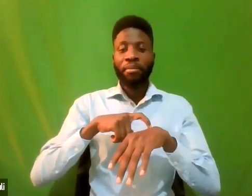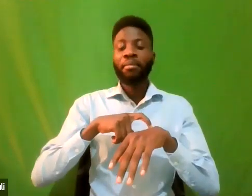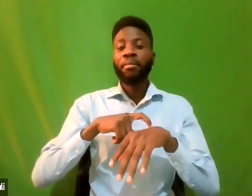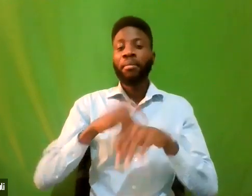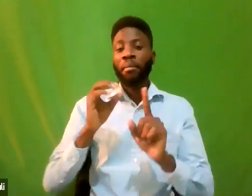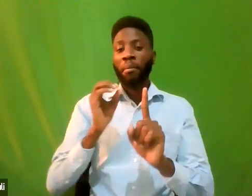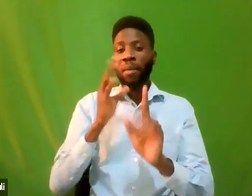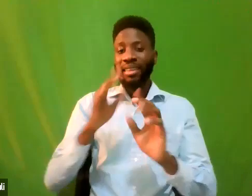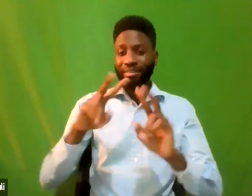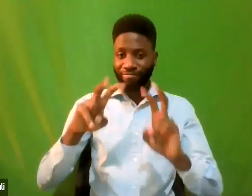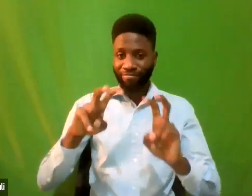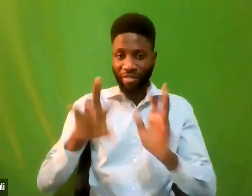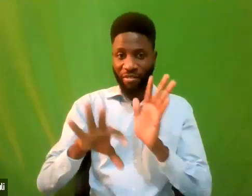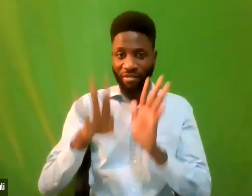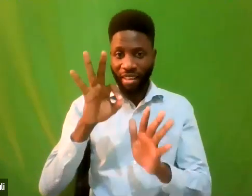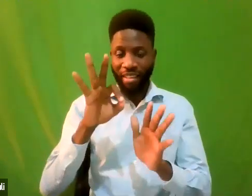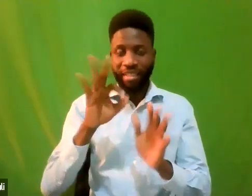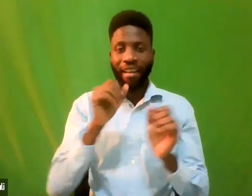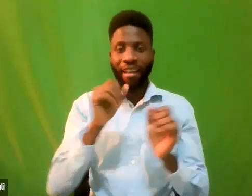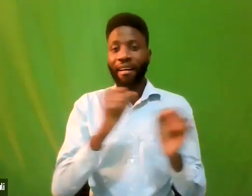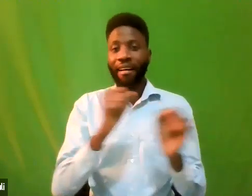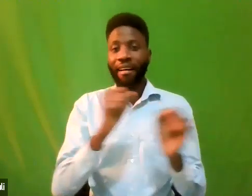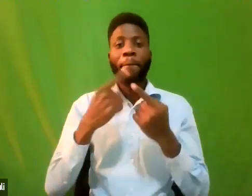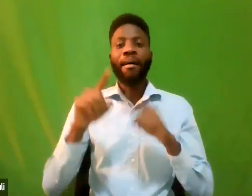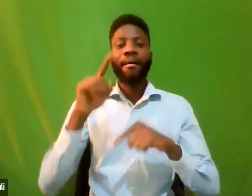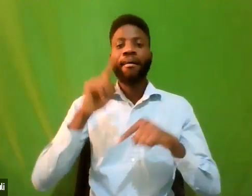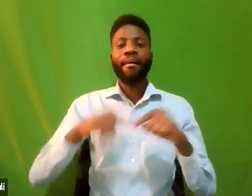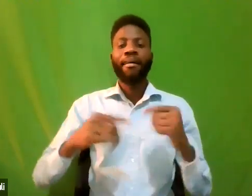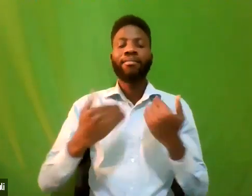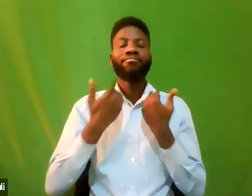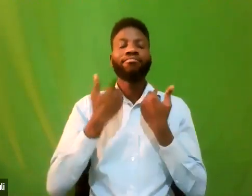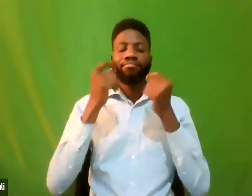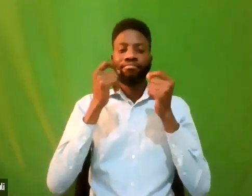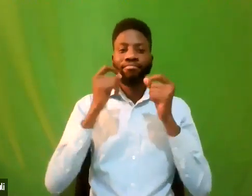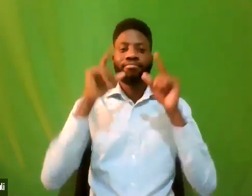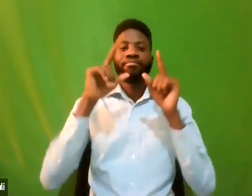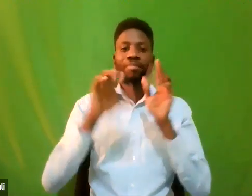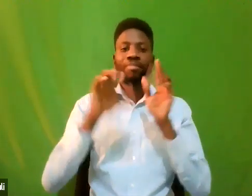but you just don't sleep and wake up to find a mentor. It's a process.